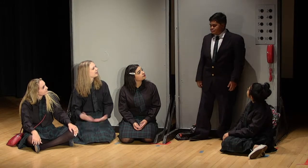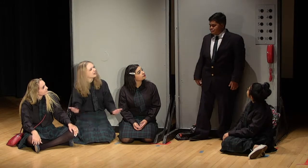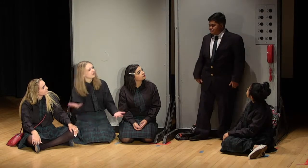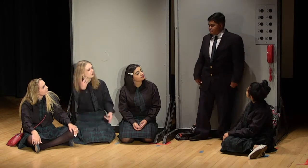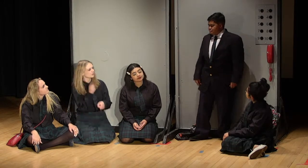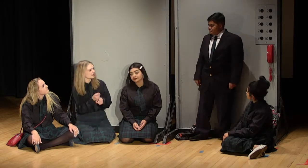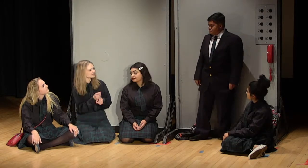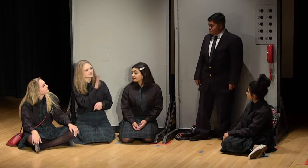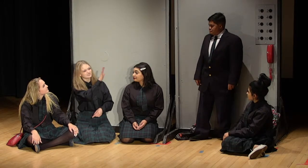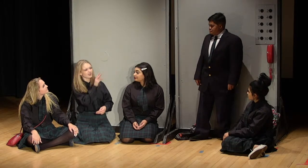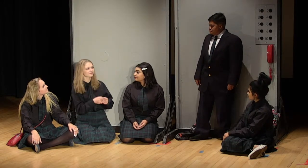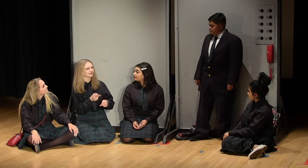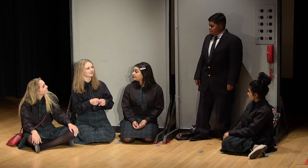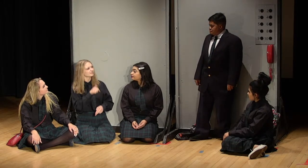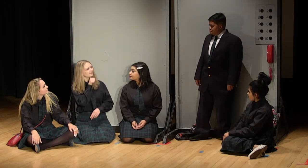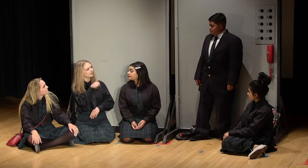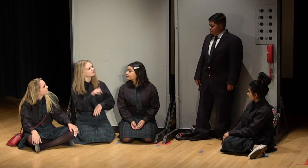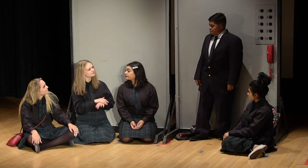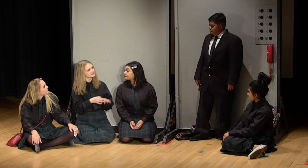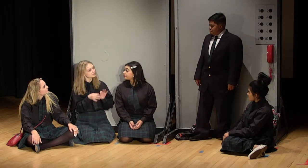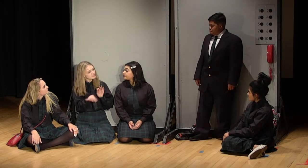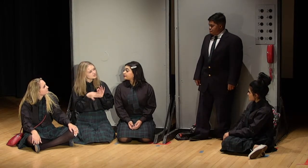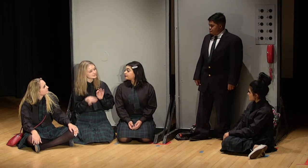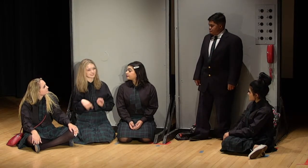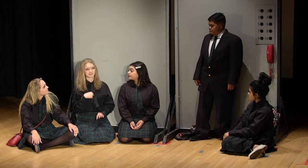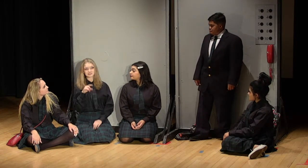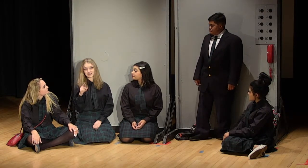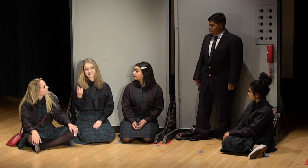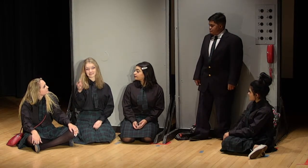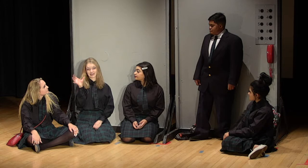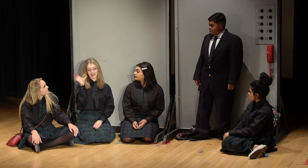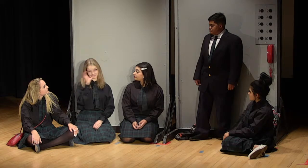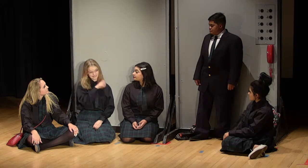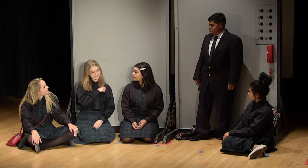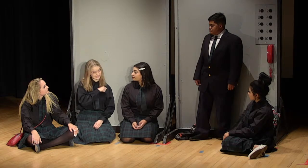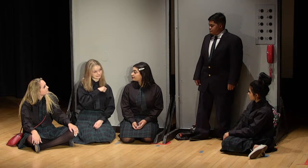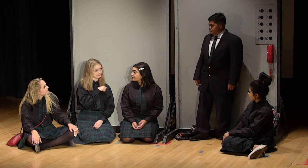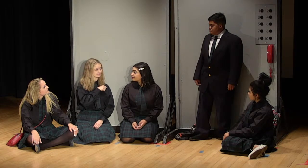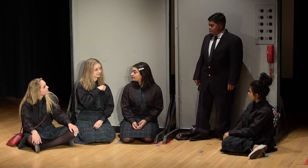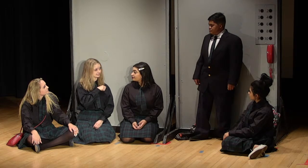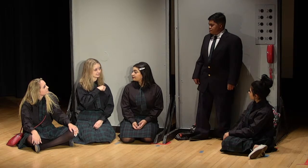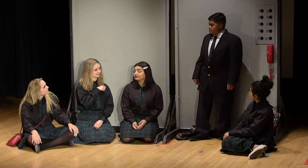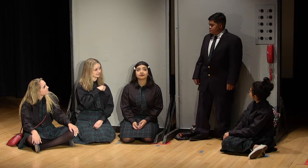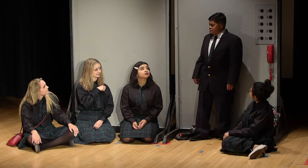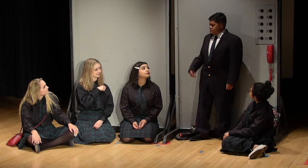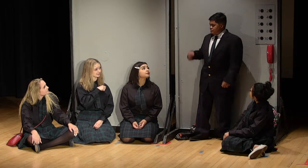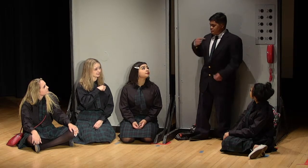office like all of you. Wait, it didn't say your name on the banner.